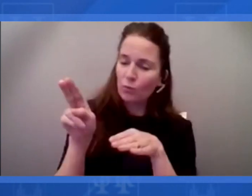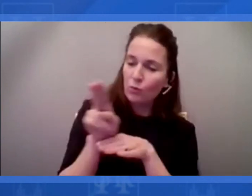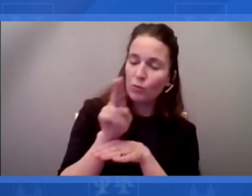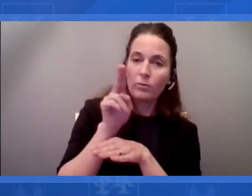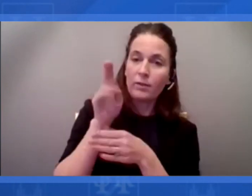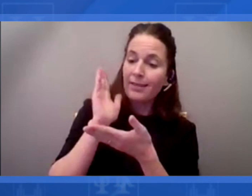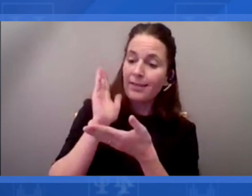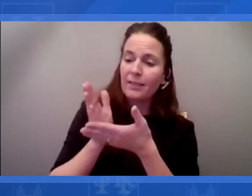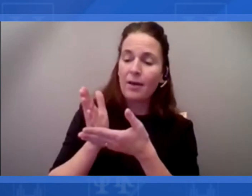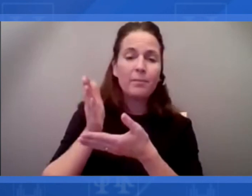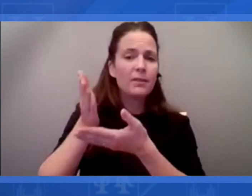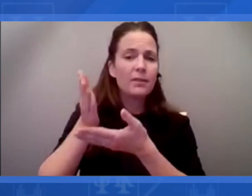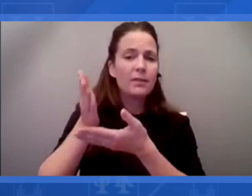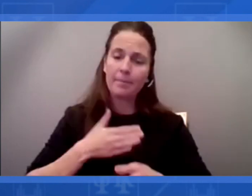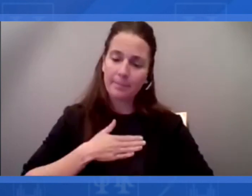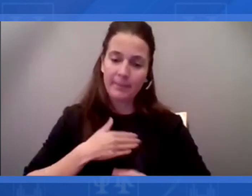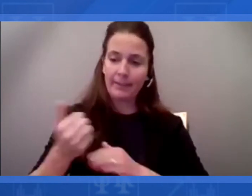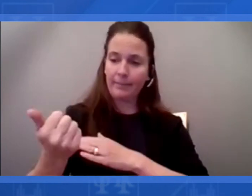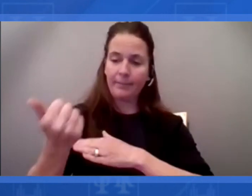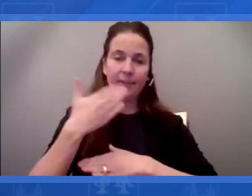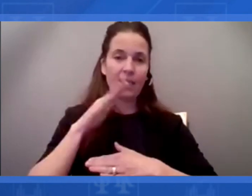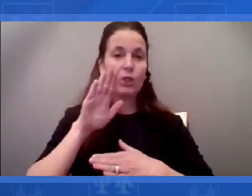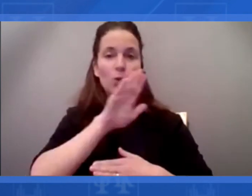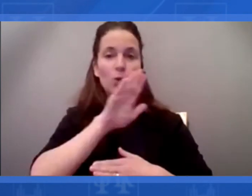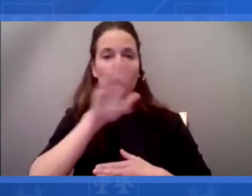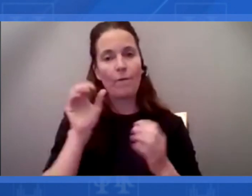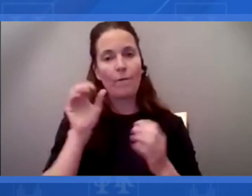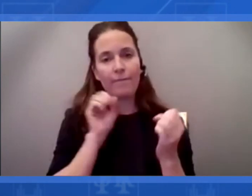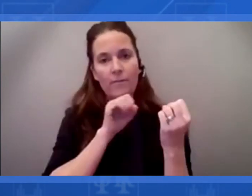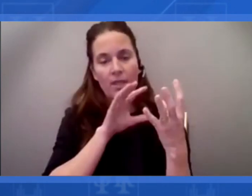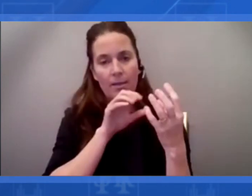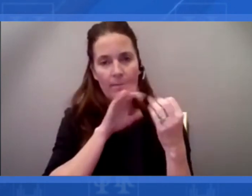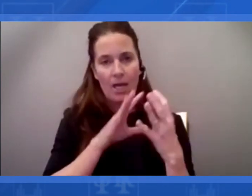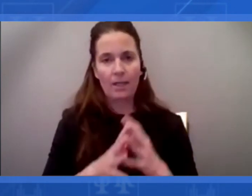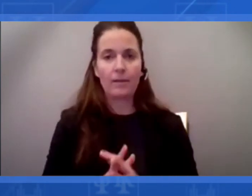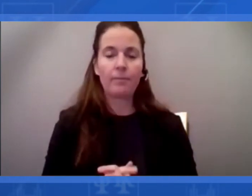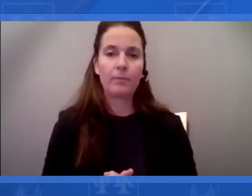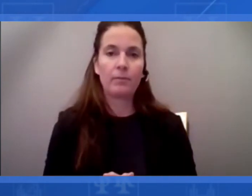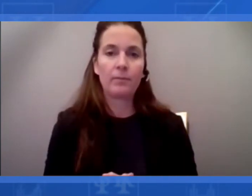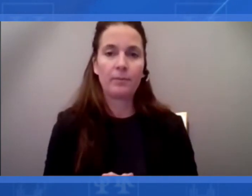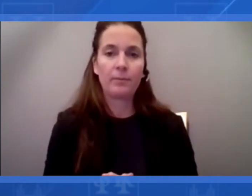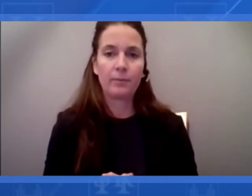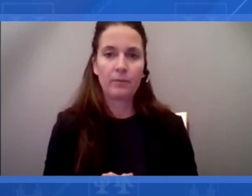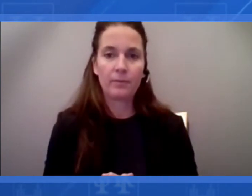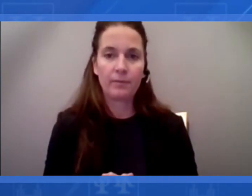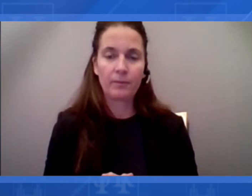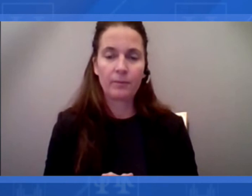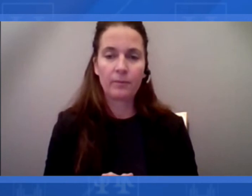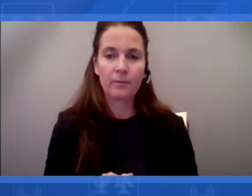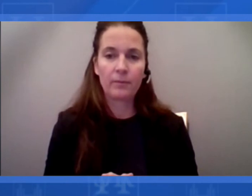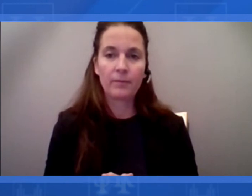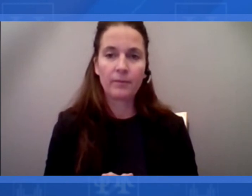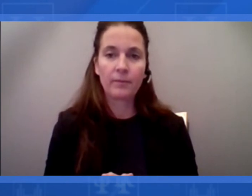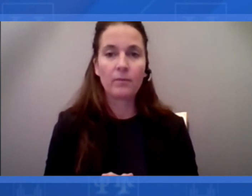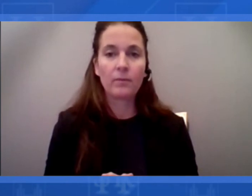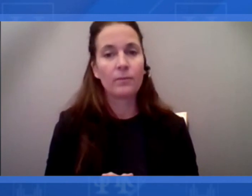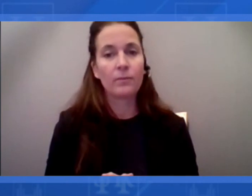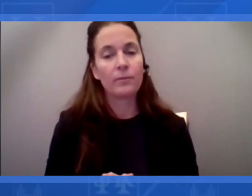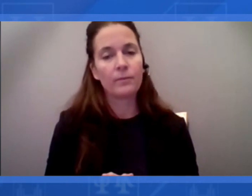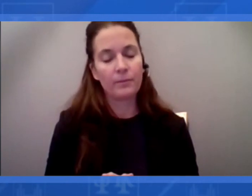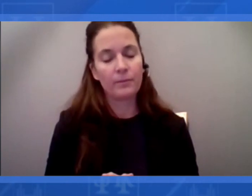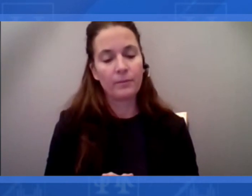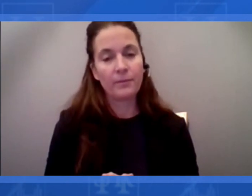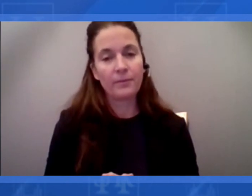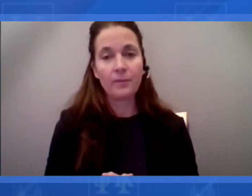locations. In addition to these important investments in comfort and accessibility, we will be exploring ways